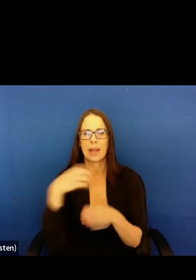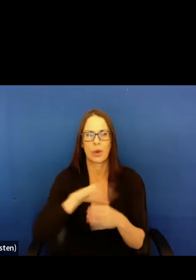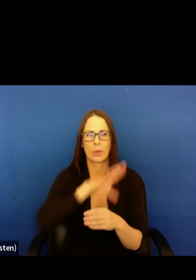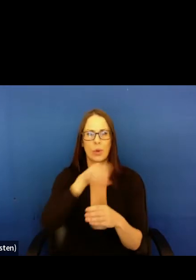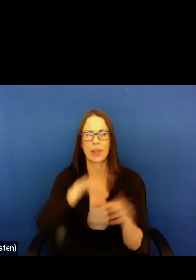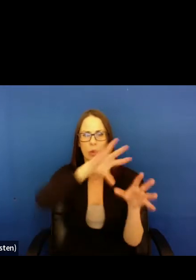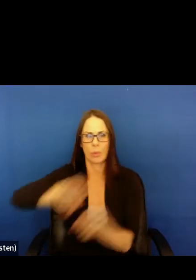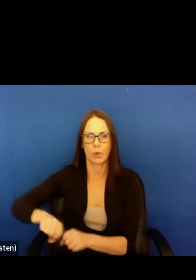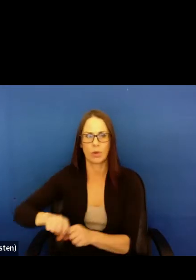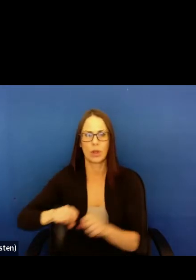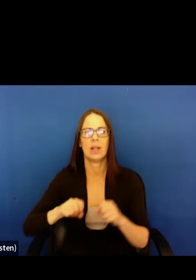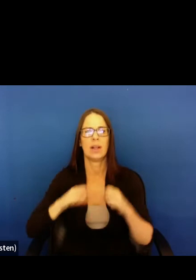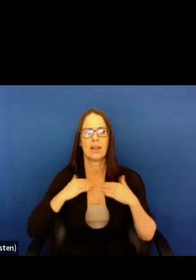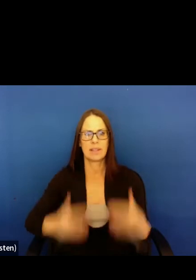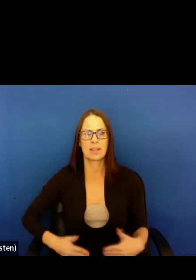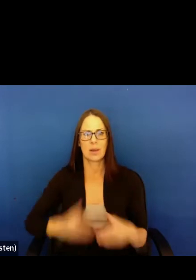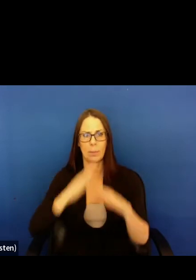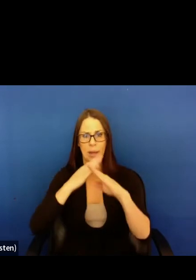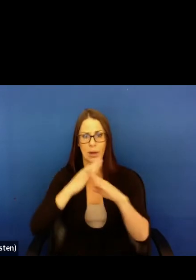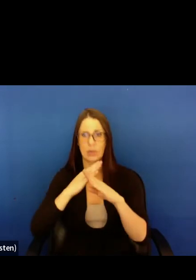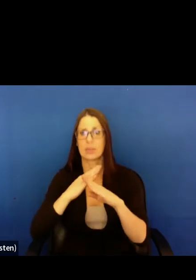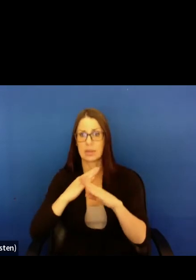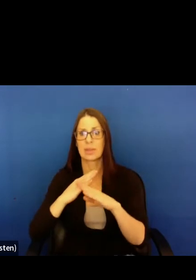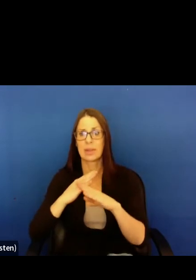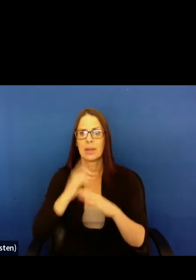physical barriers, because the